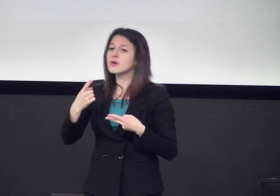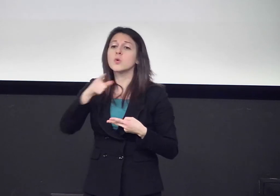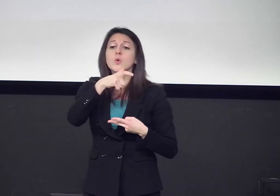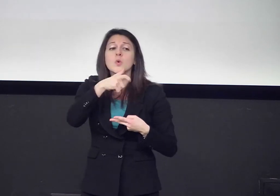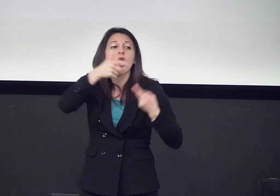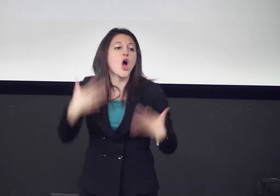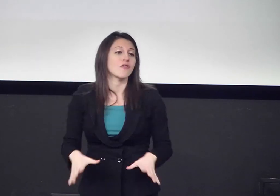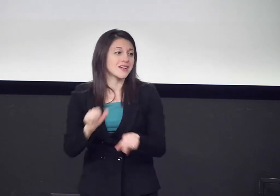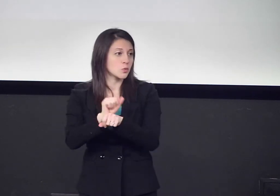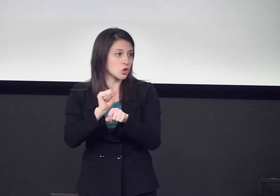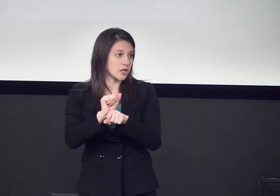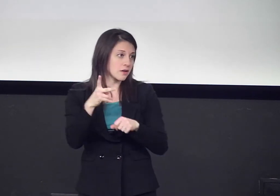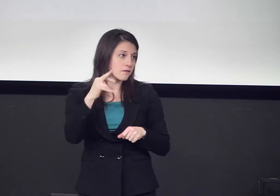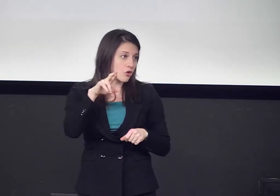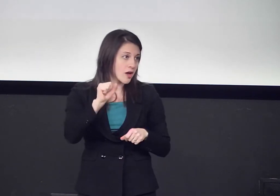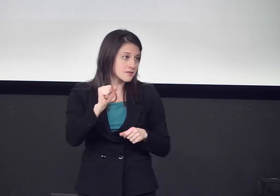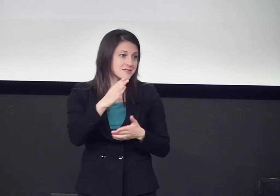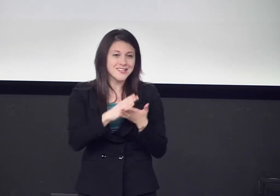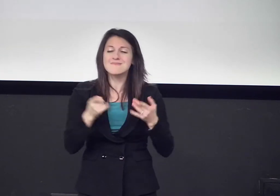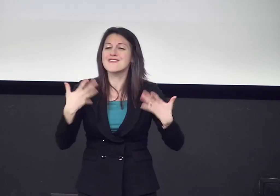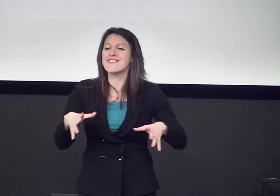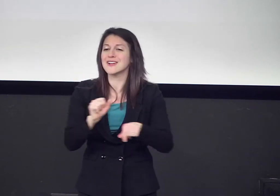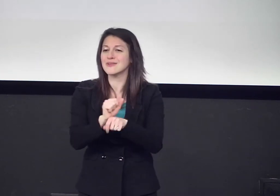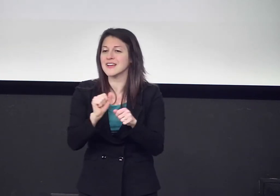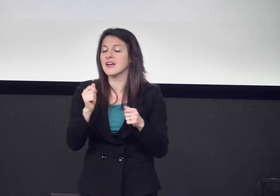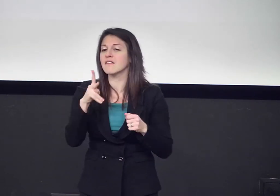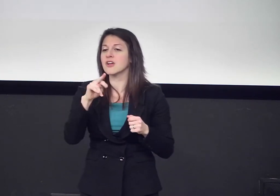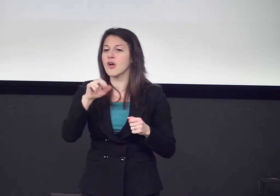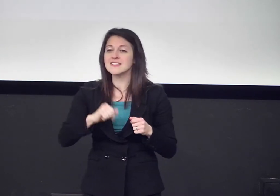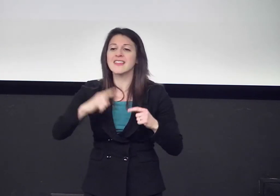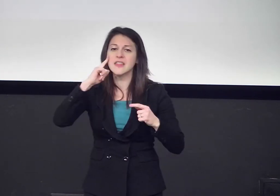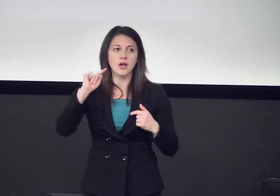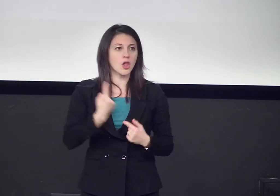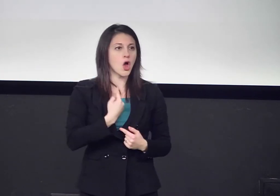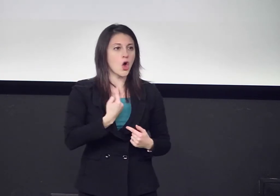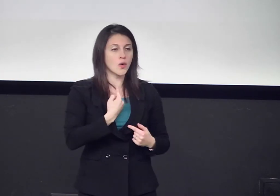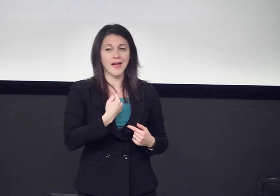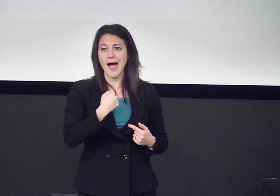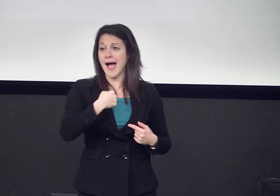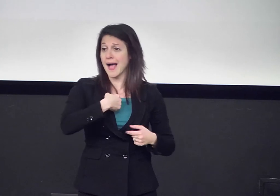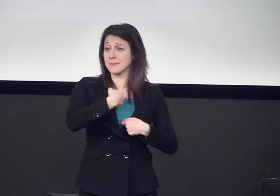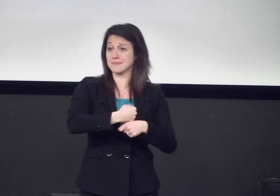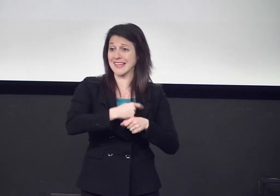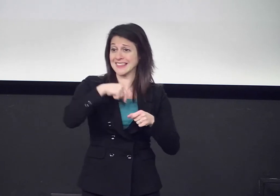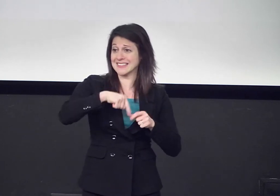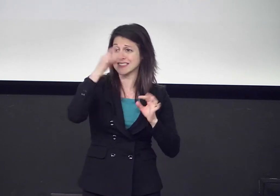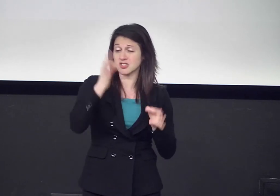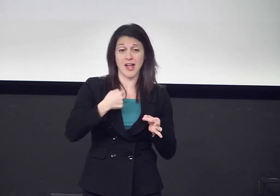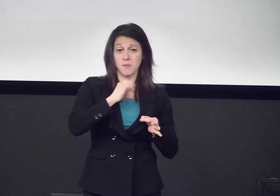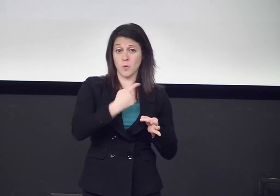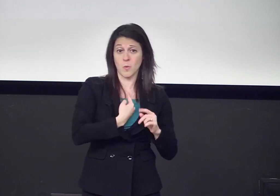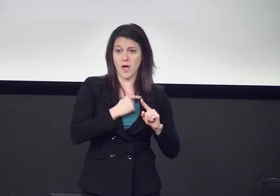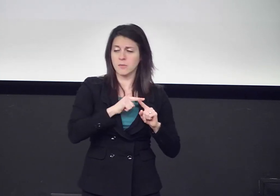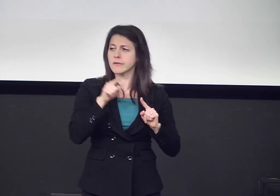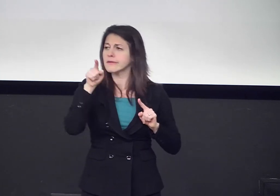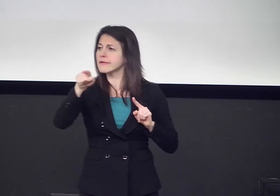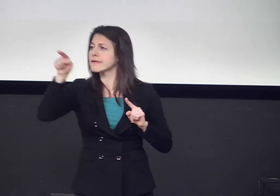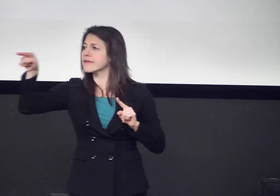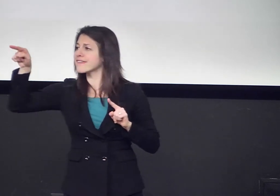need to know when working in a VRS setting. And for people who've already been working in VRS, have often felt isolated or alone in making